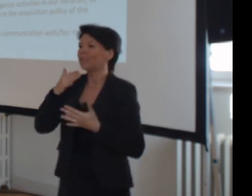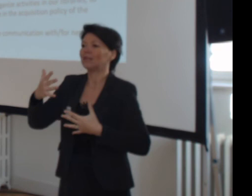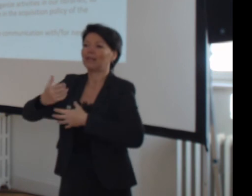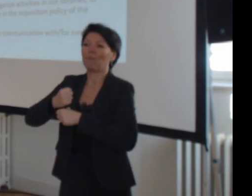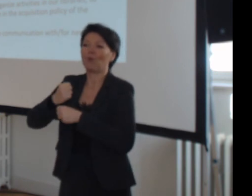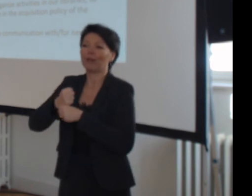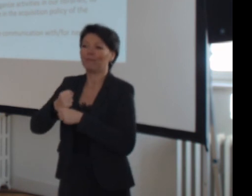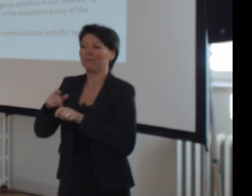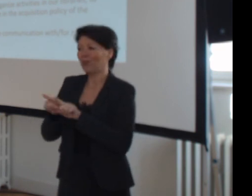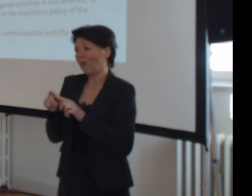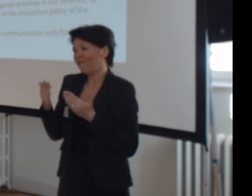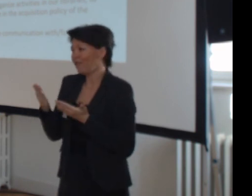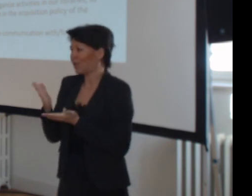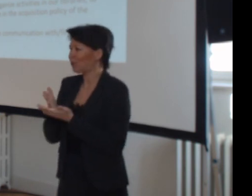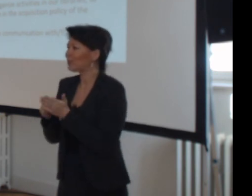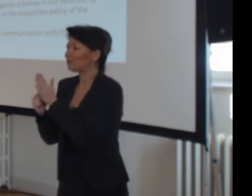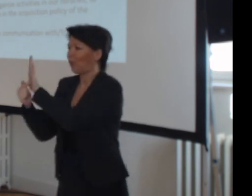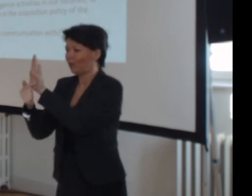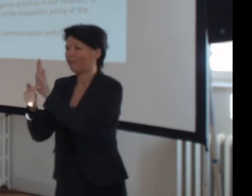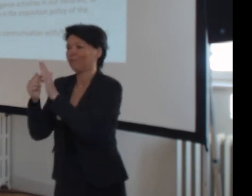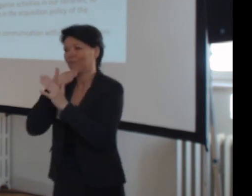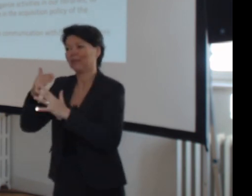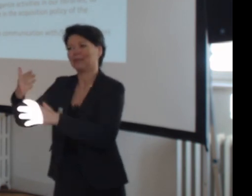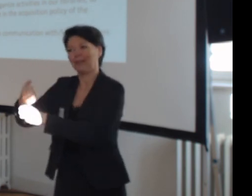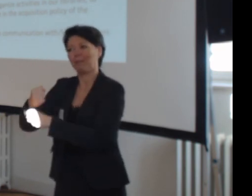to you today as well.